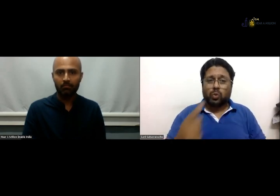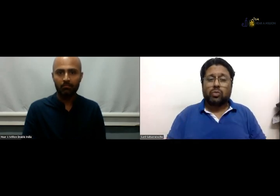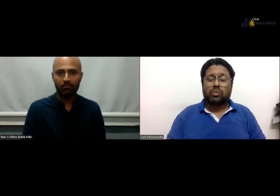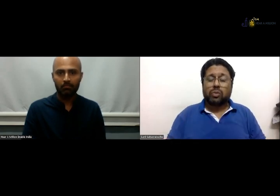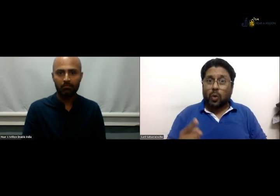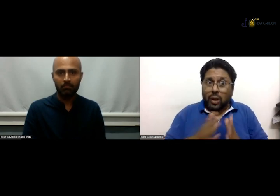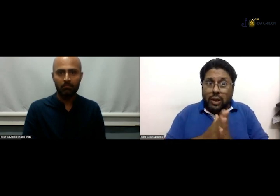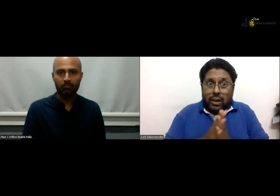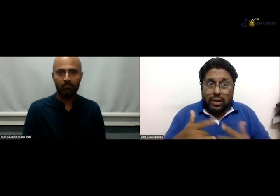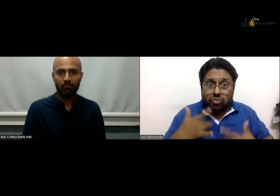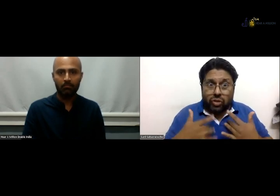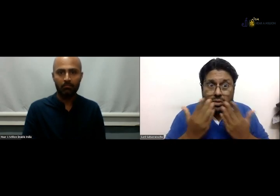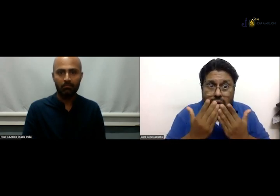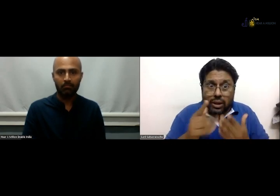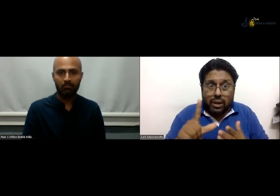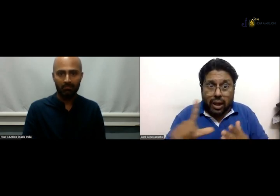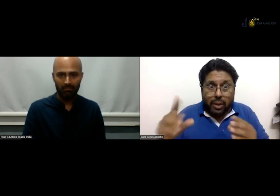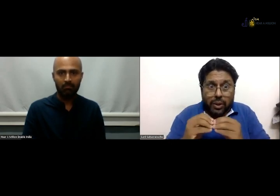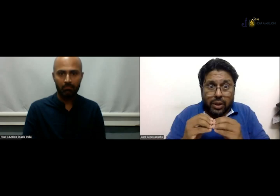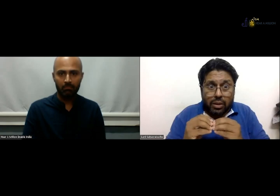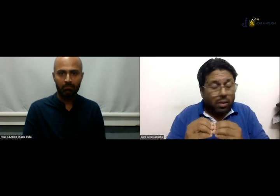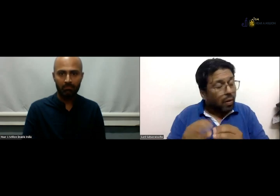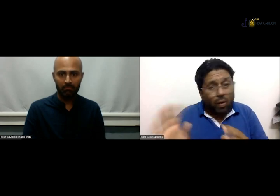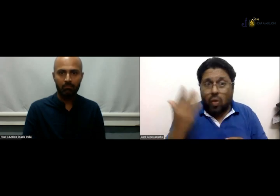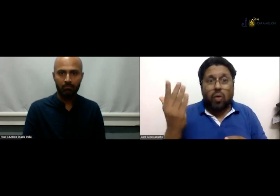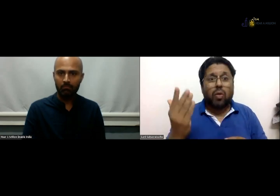deaf lawyer, and she did that.